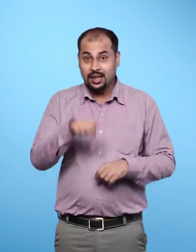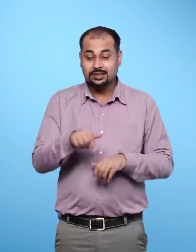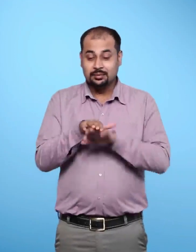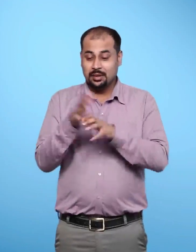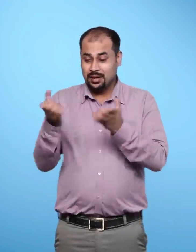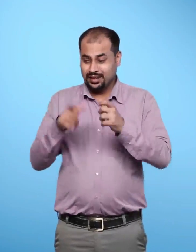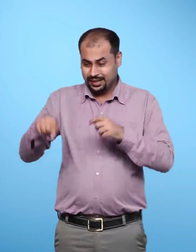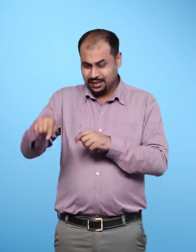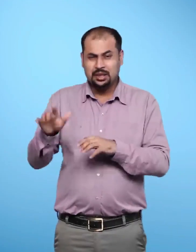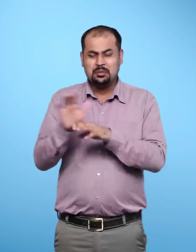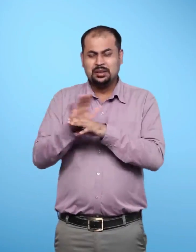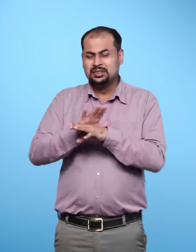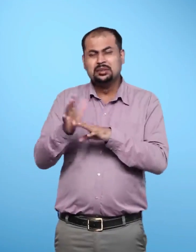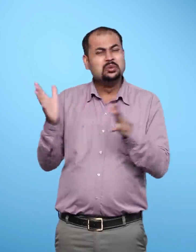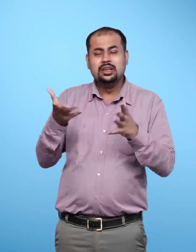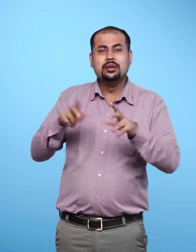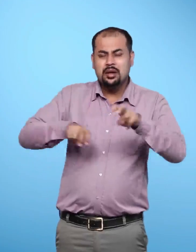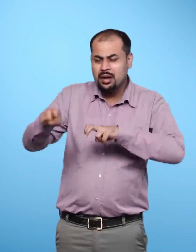This fish market is busy today.